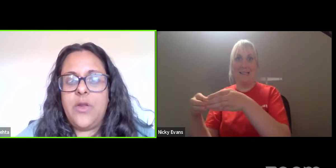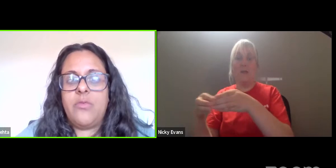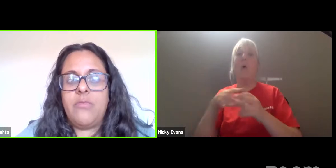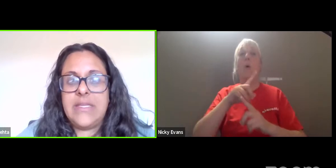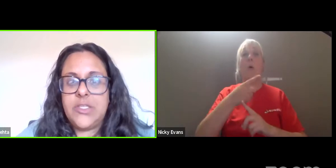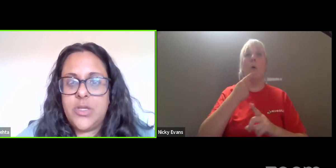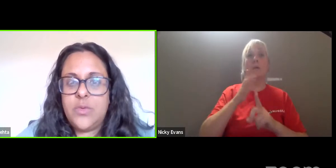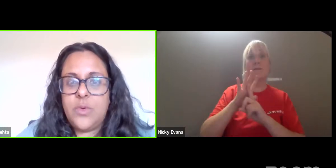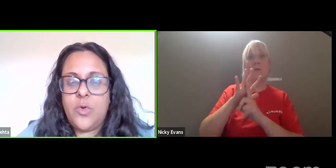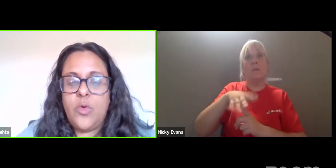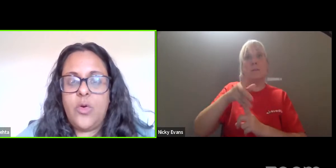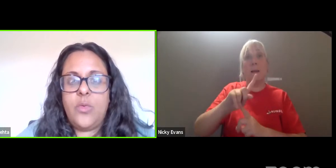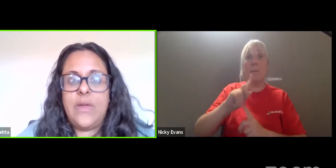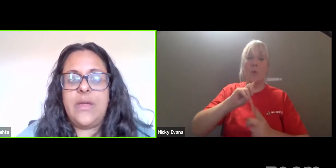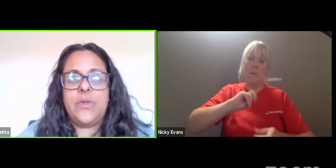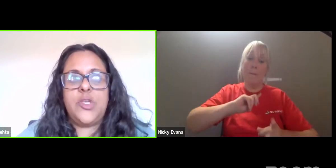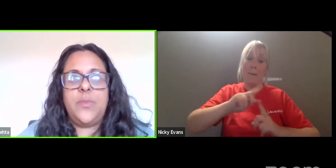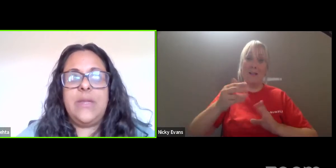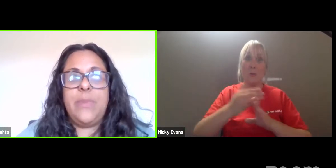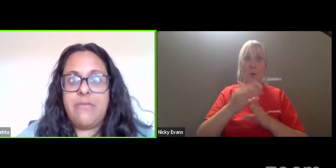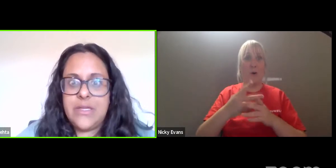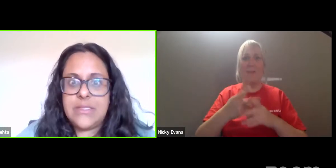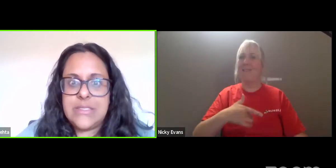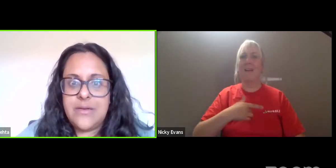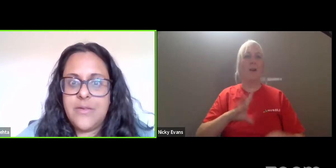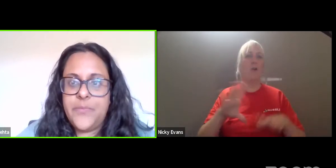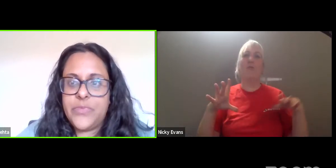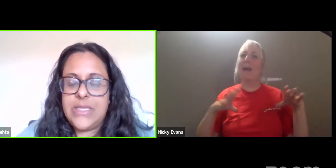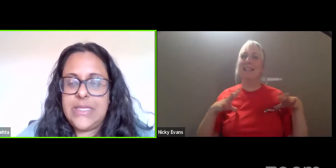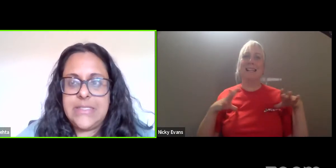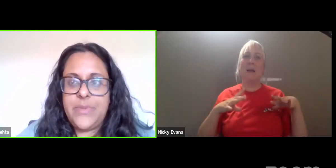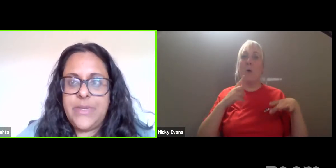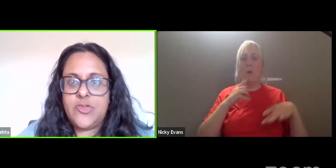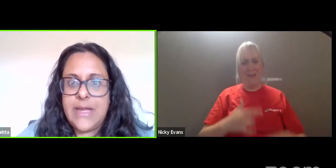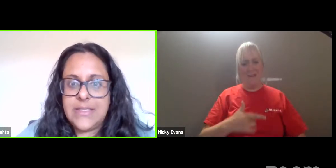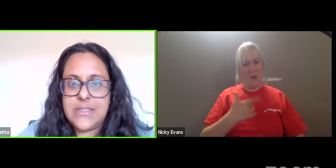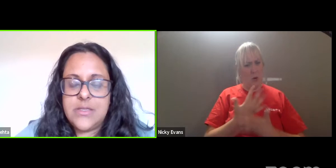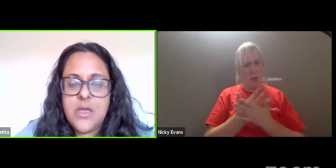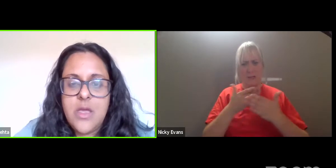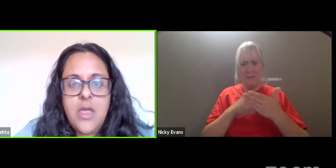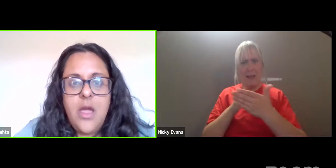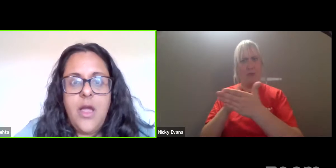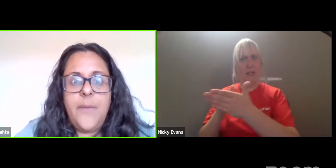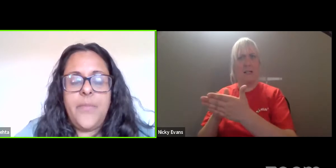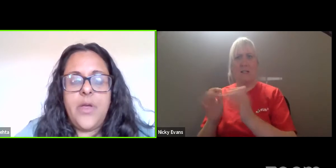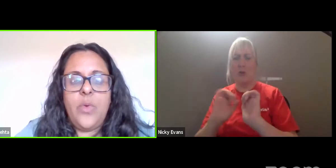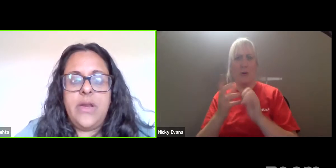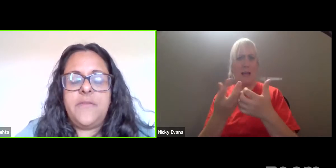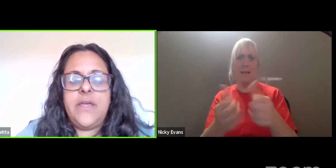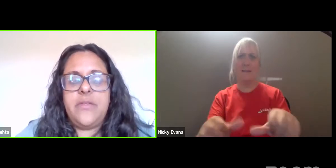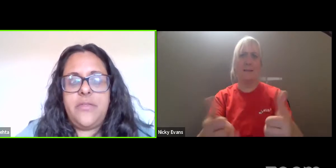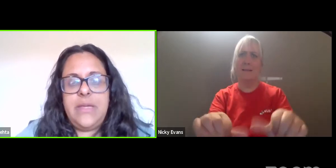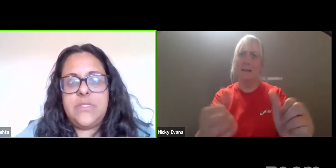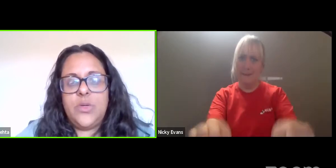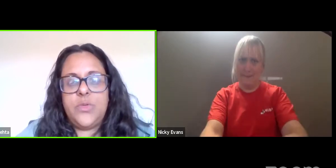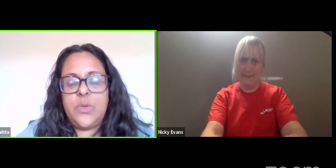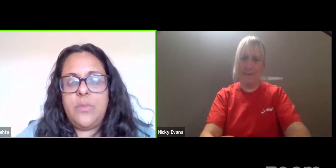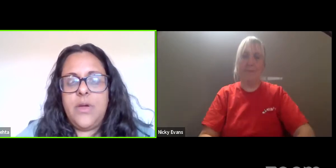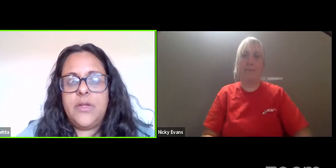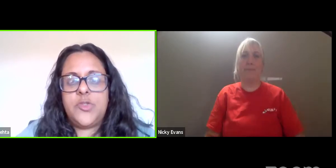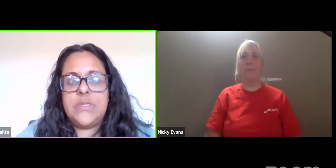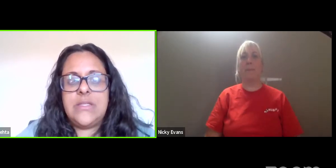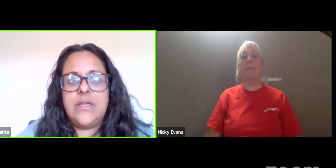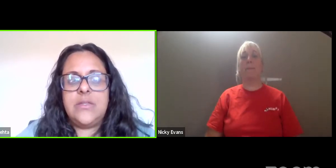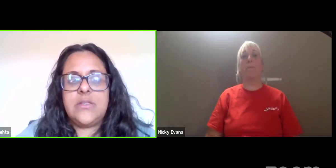when they were not ready to, or when there were too many barriers still that needed to be addressed. One of the other themes that